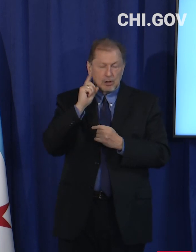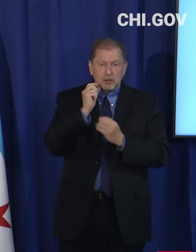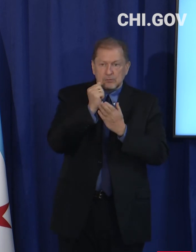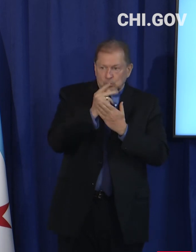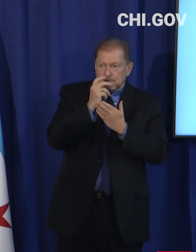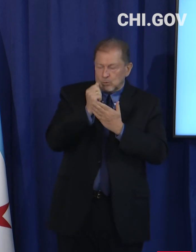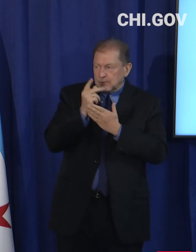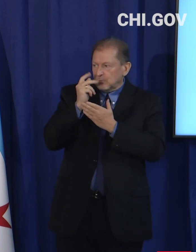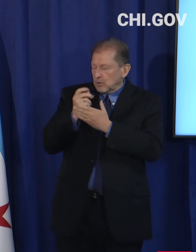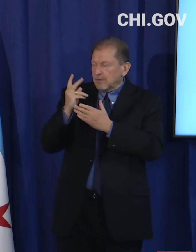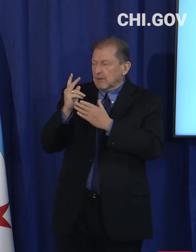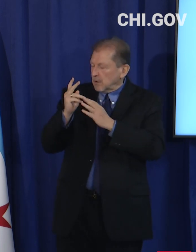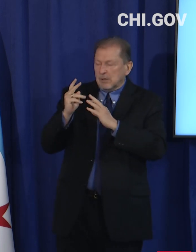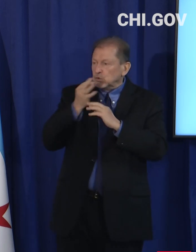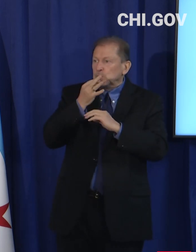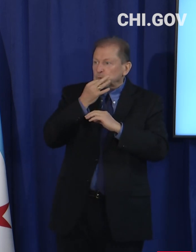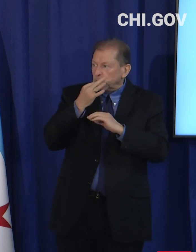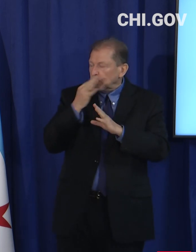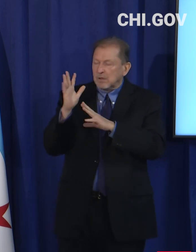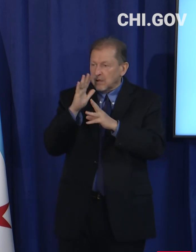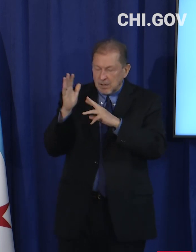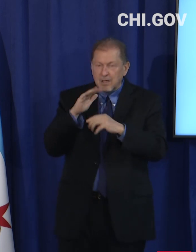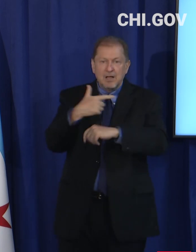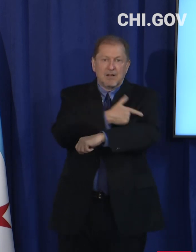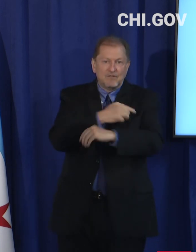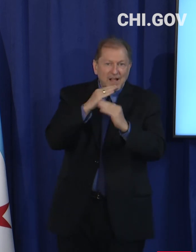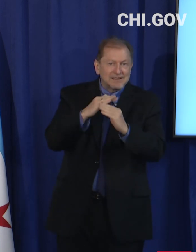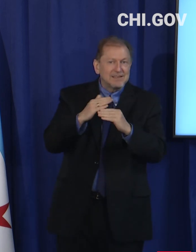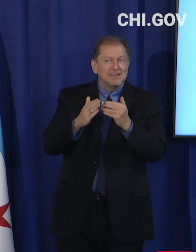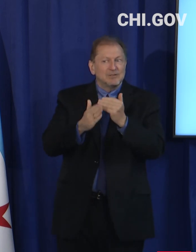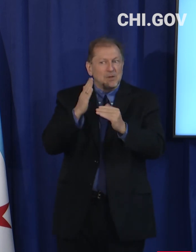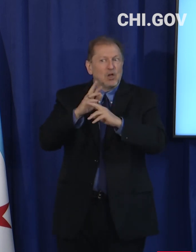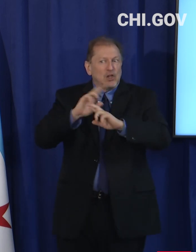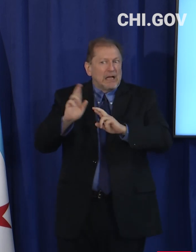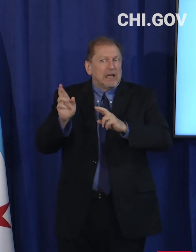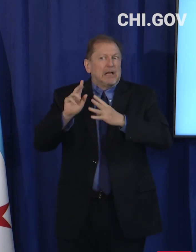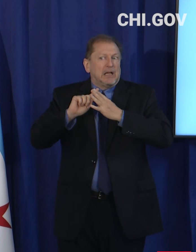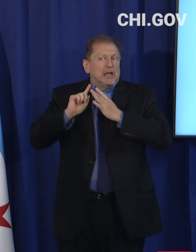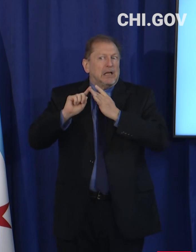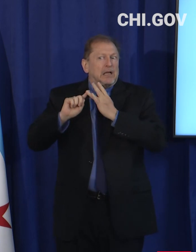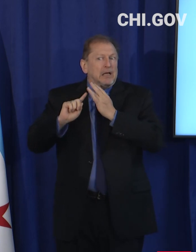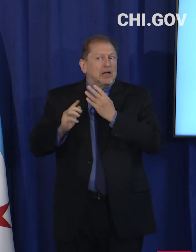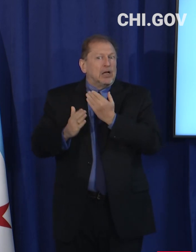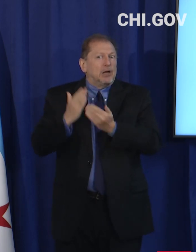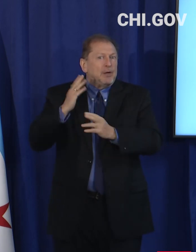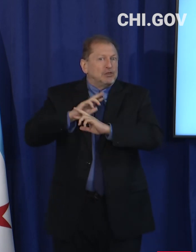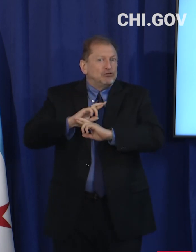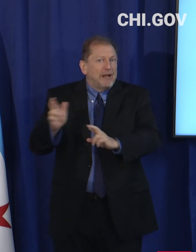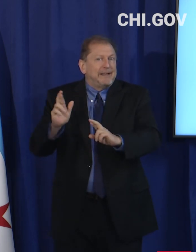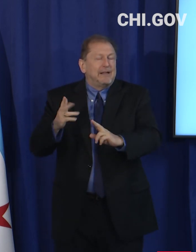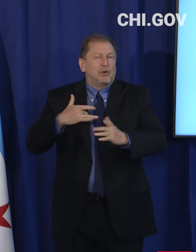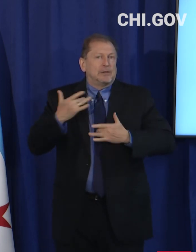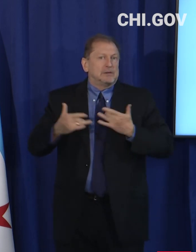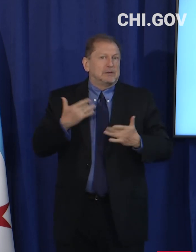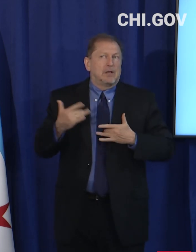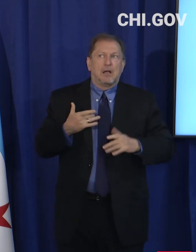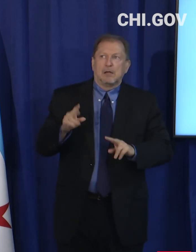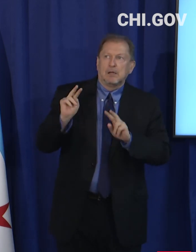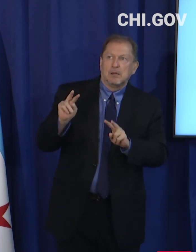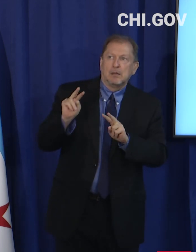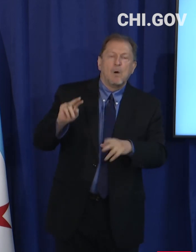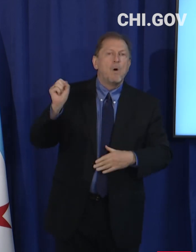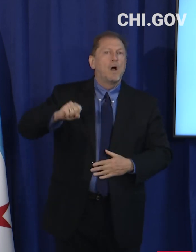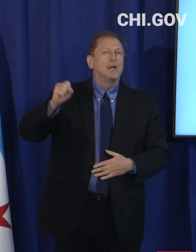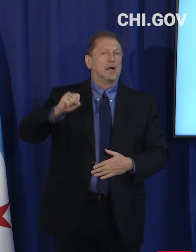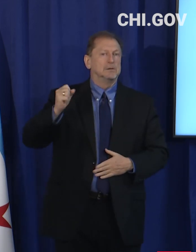a vaccine being in the final stages of potential approval. That is incredible news. Make no mistake about